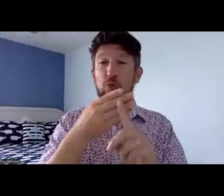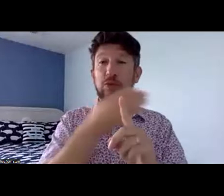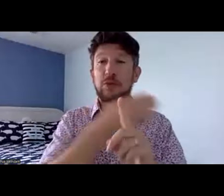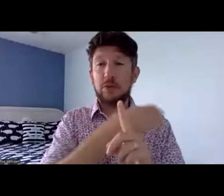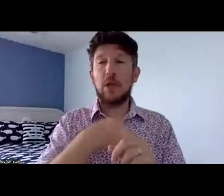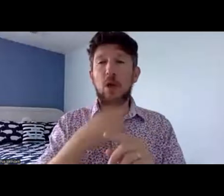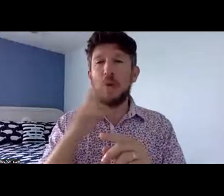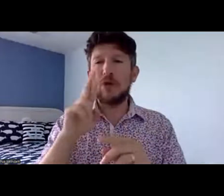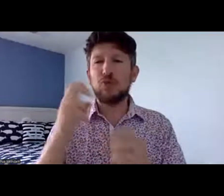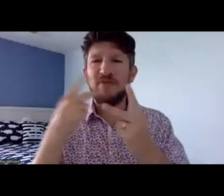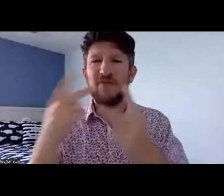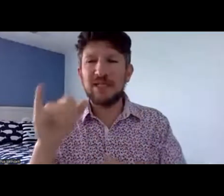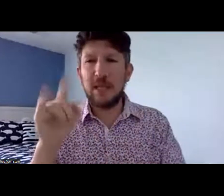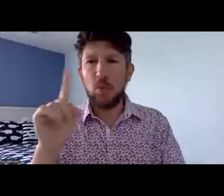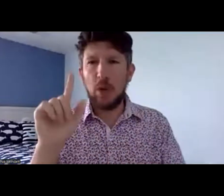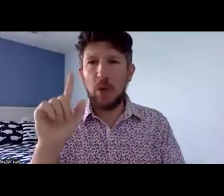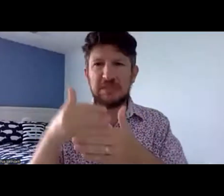Okay.